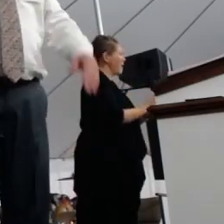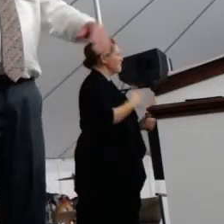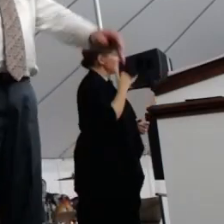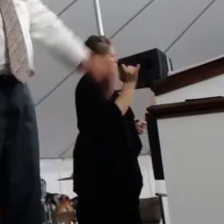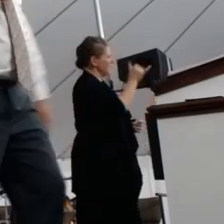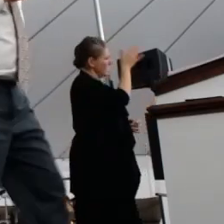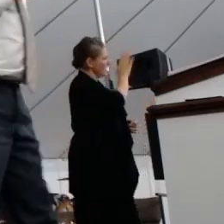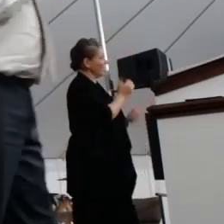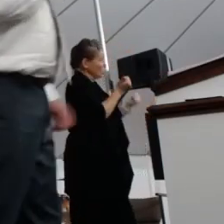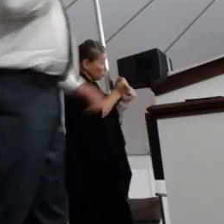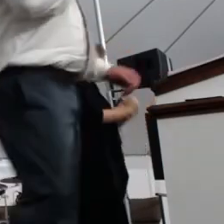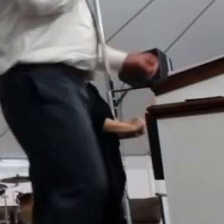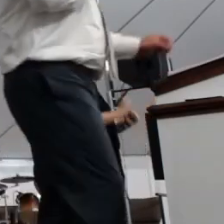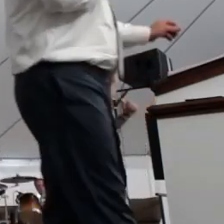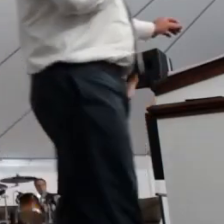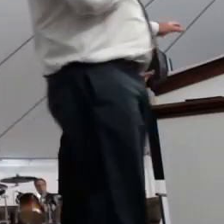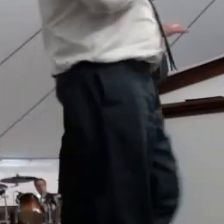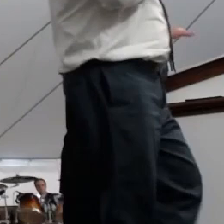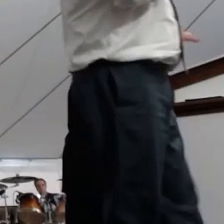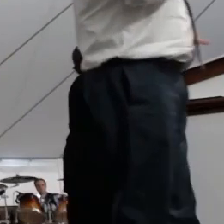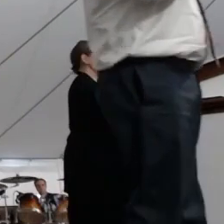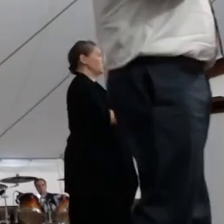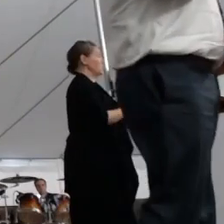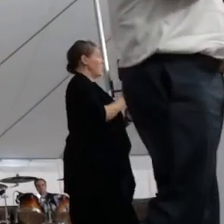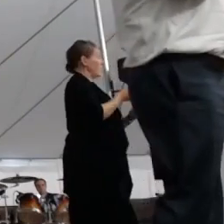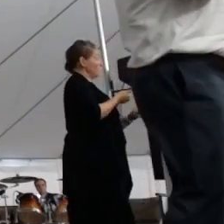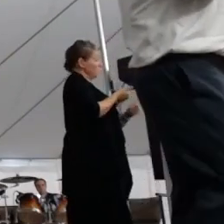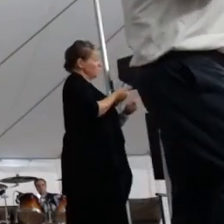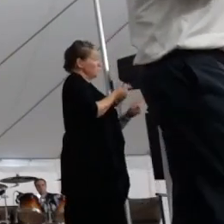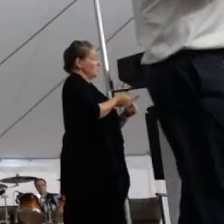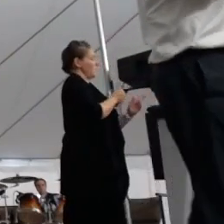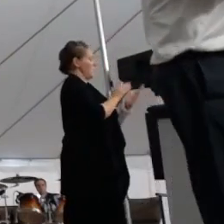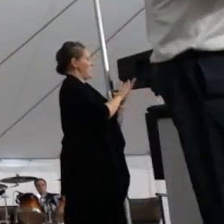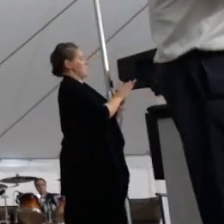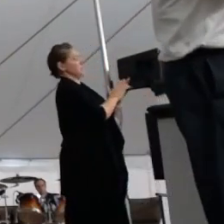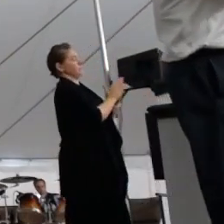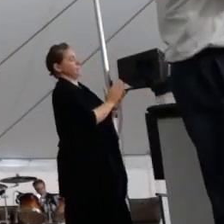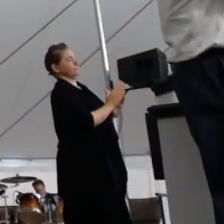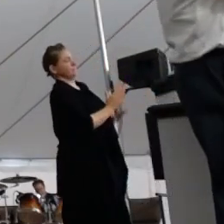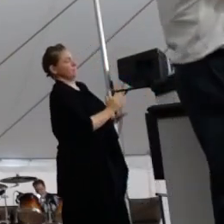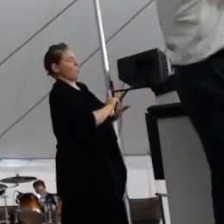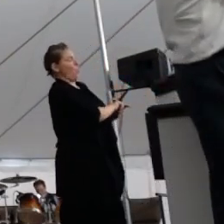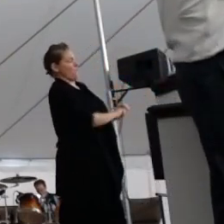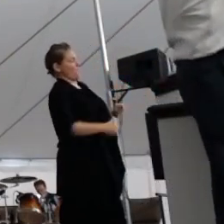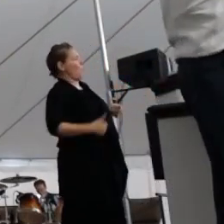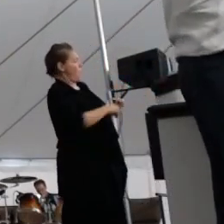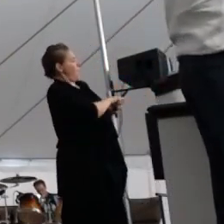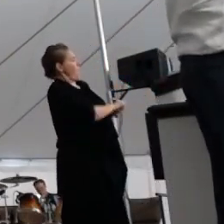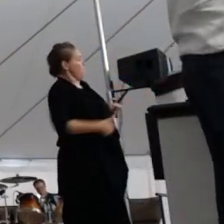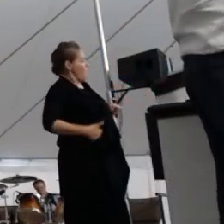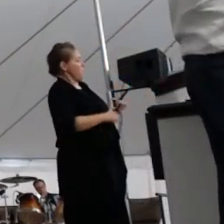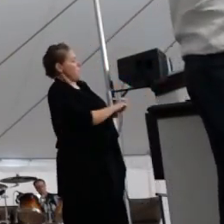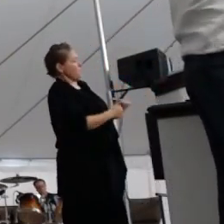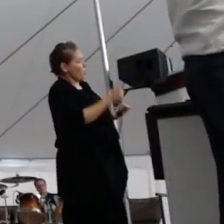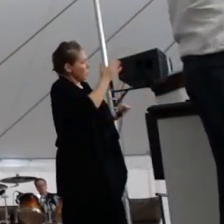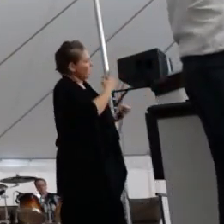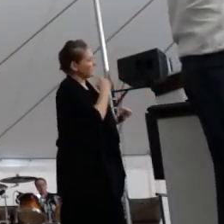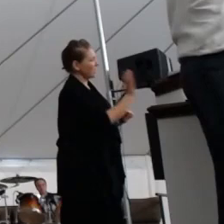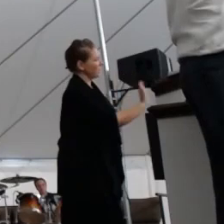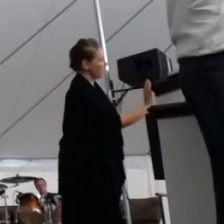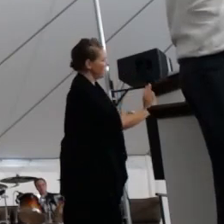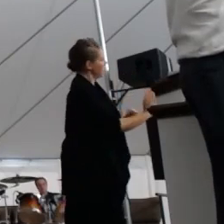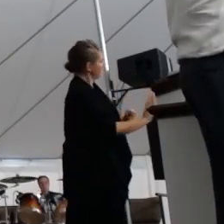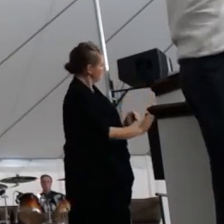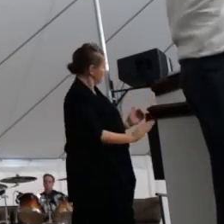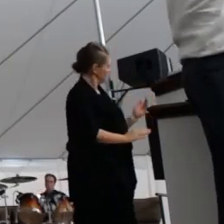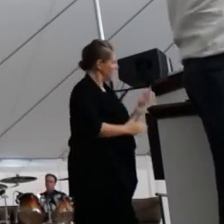trying to reach us, someone that you've been trying to hide yourself away from the mirror. You've been trying to avoid some things in your life, but God's saying, no, get back to